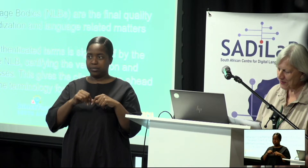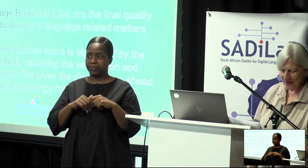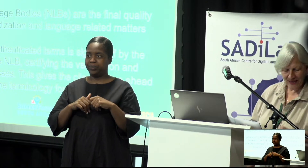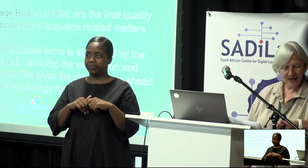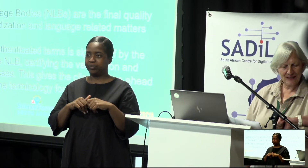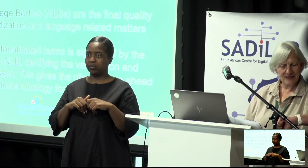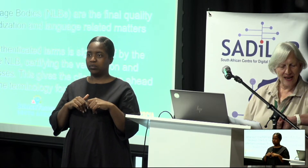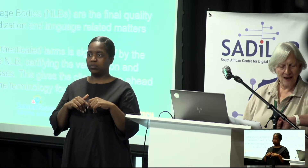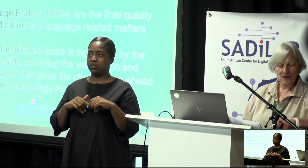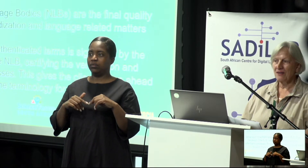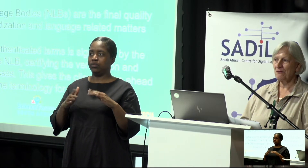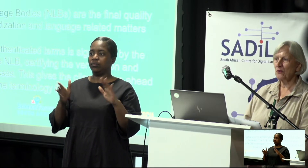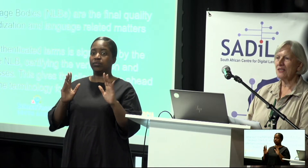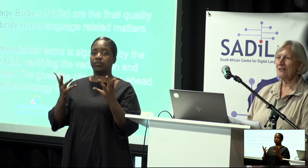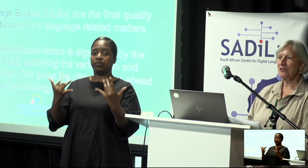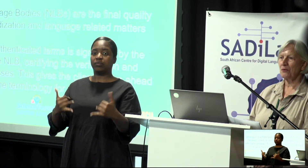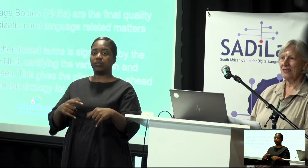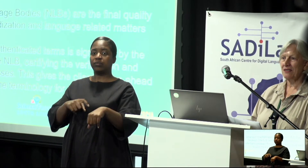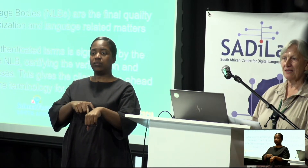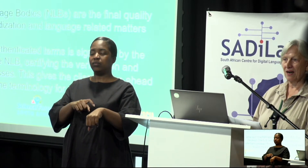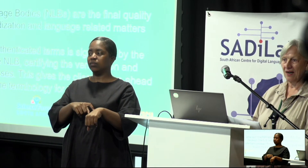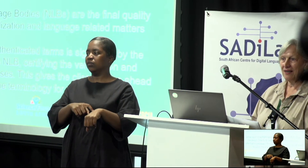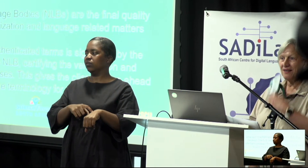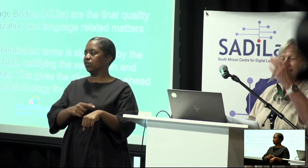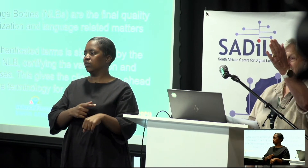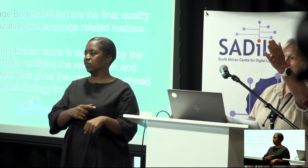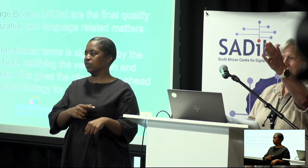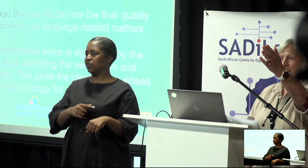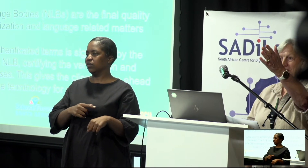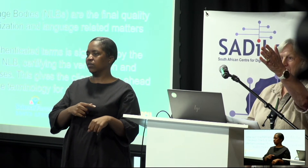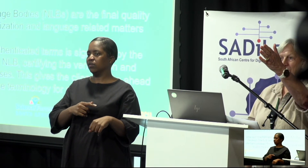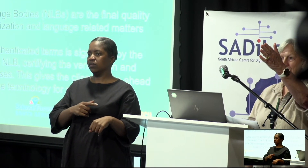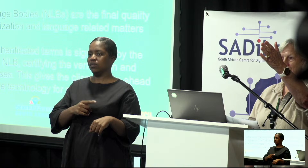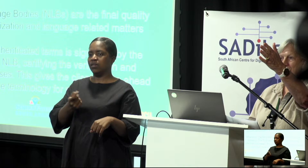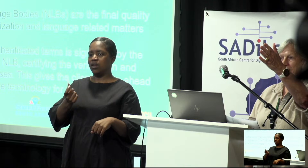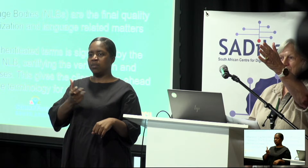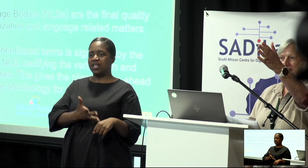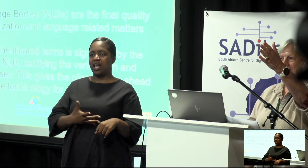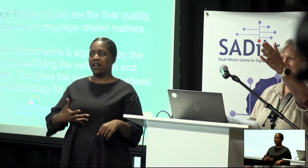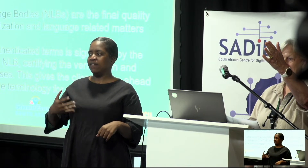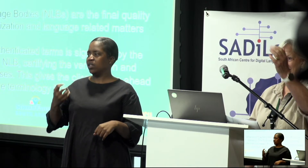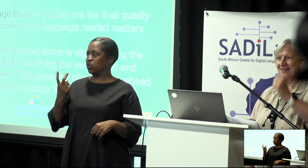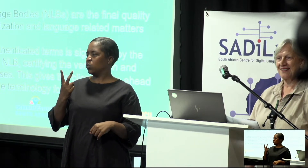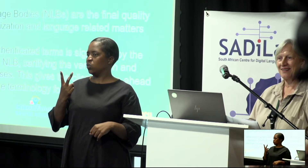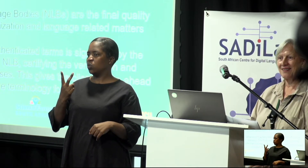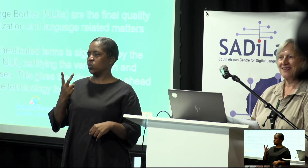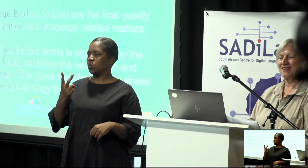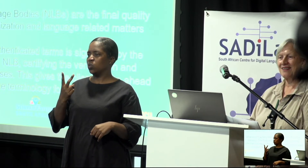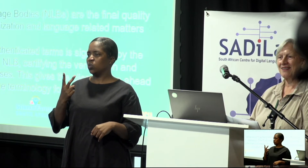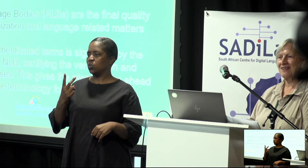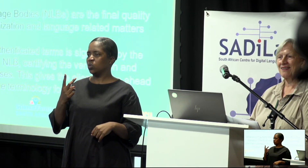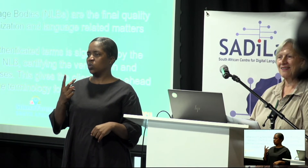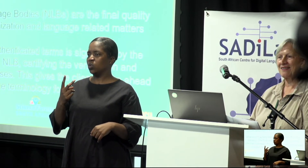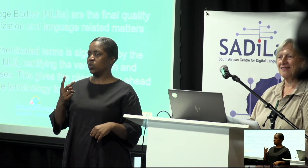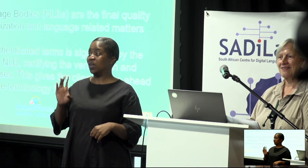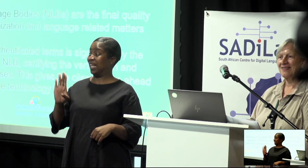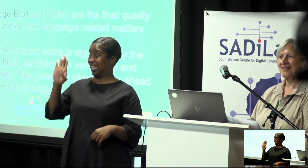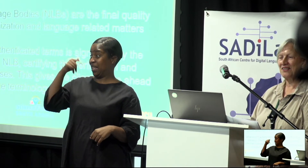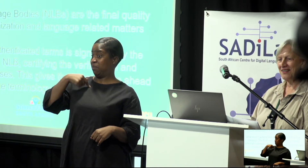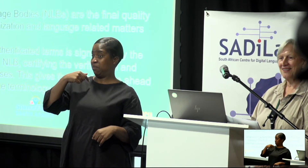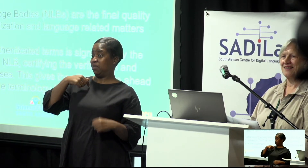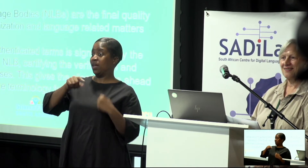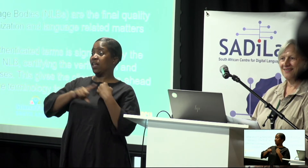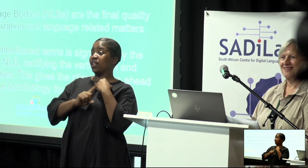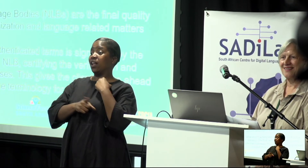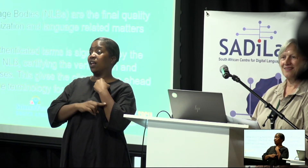Right, so it's now 14:29. Is there a question or a comment or anything? I think I'll have the last